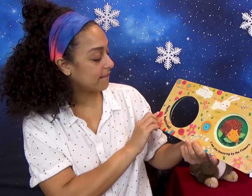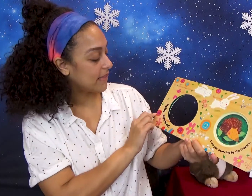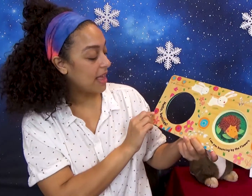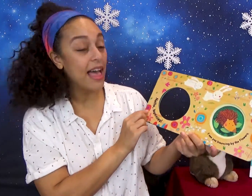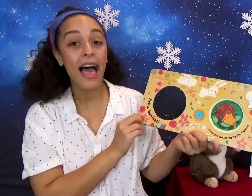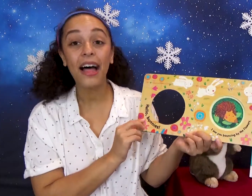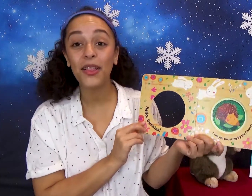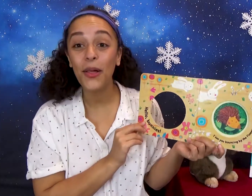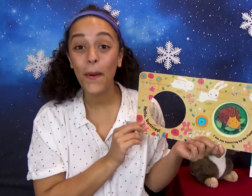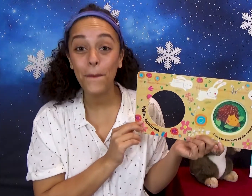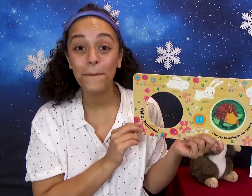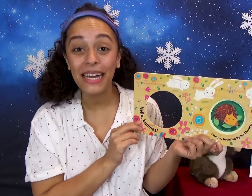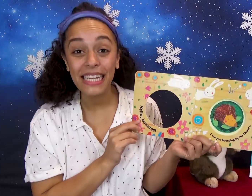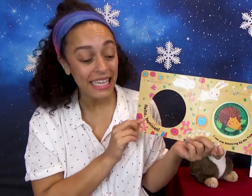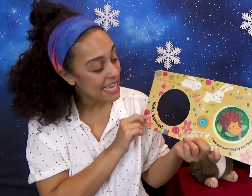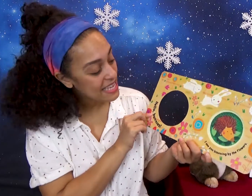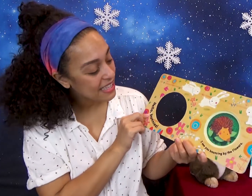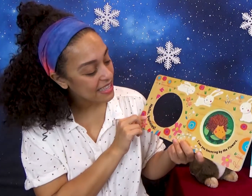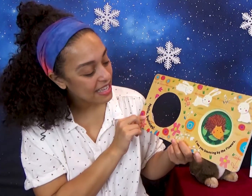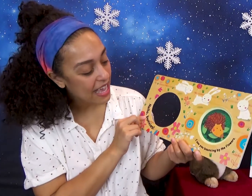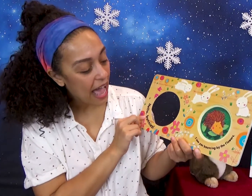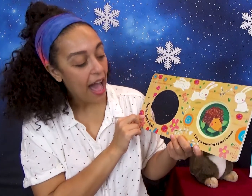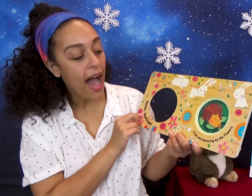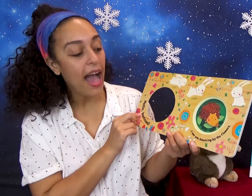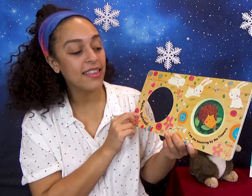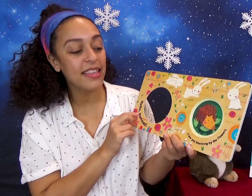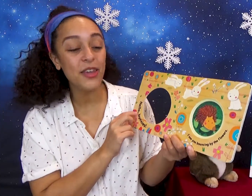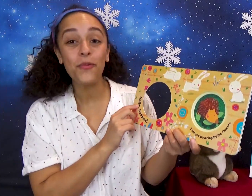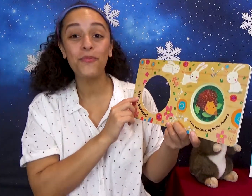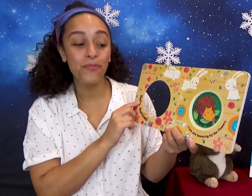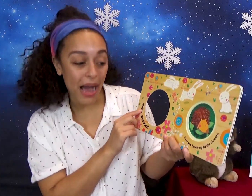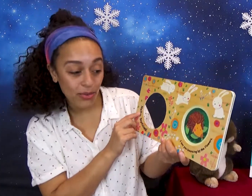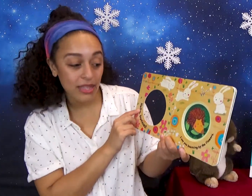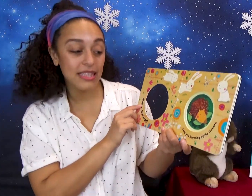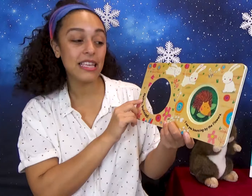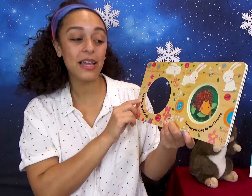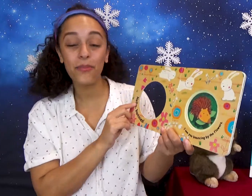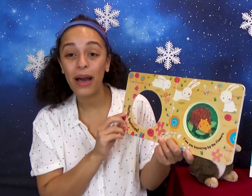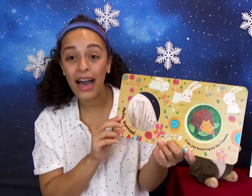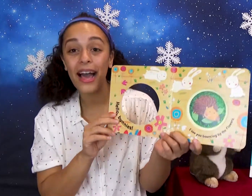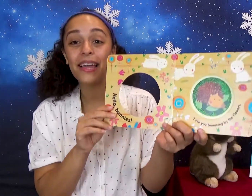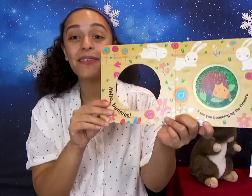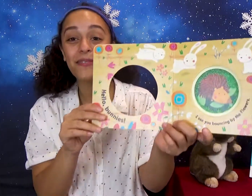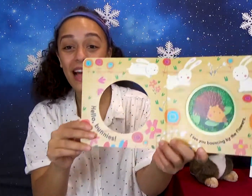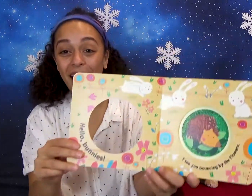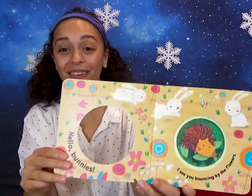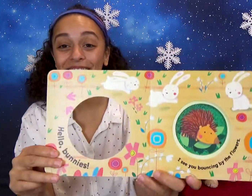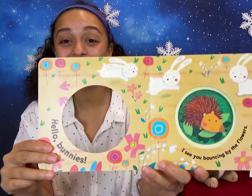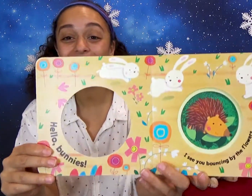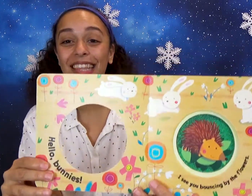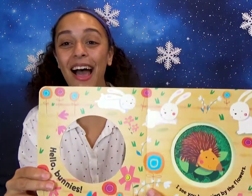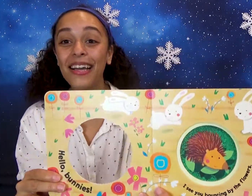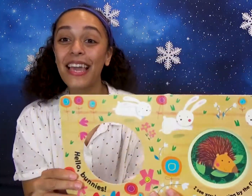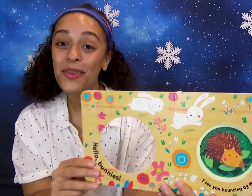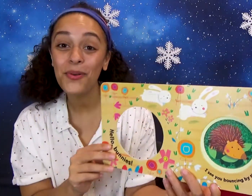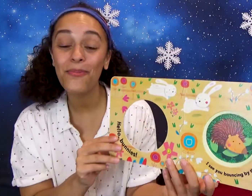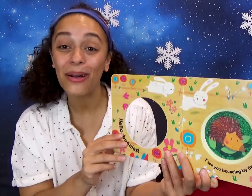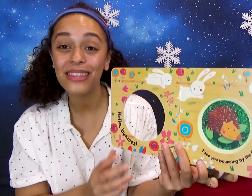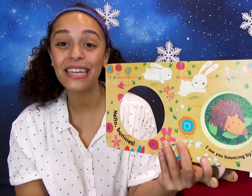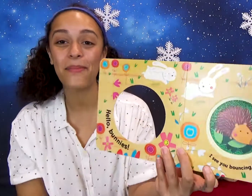Hello, fear. see you bouncing by the flowers. Can you bounce like a